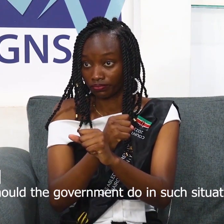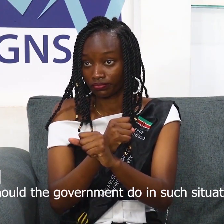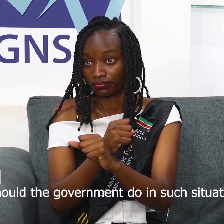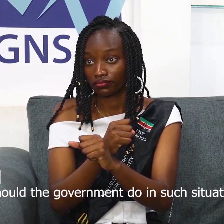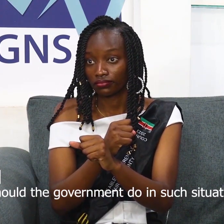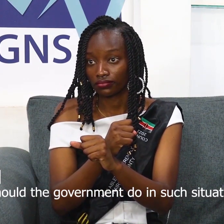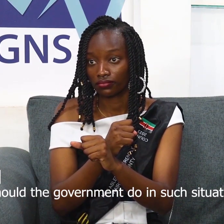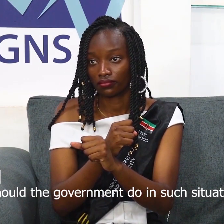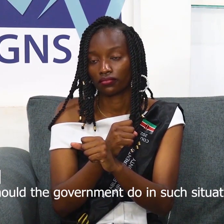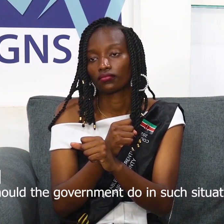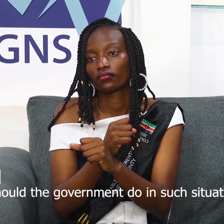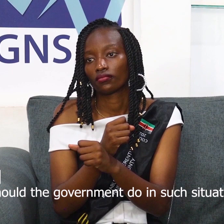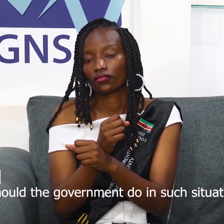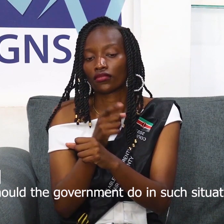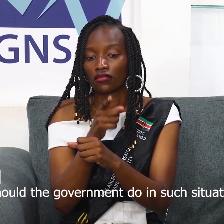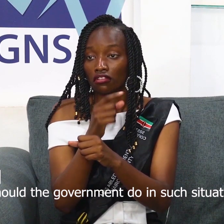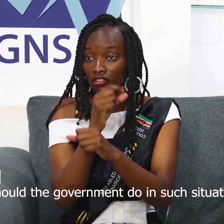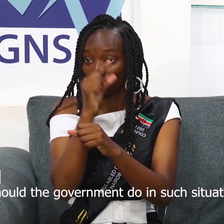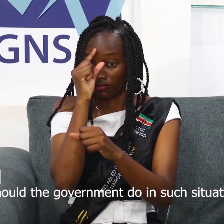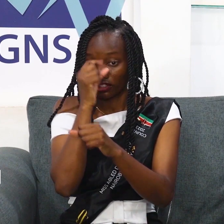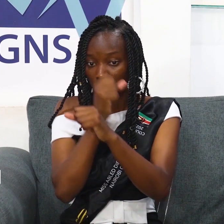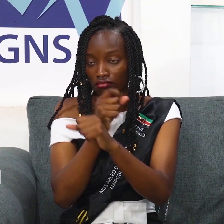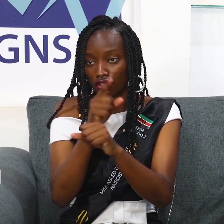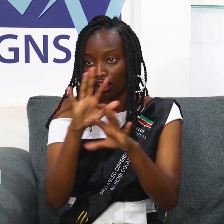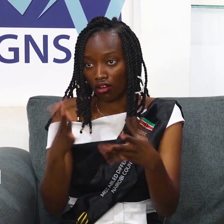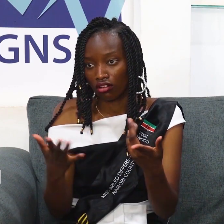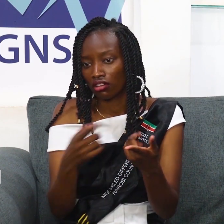Okay, speaking about government and how it would protect this issue,